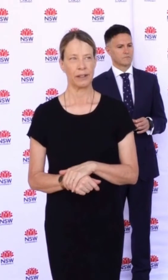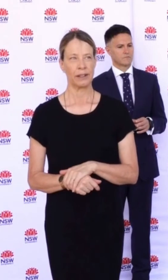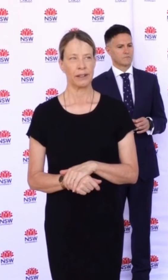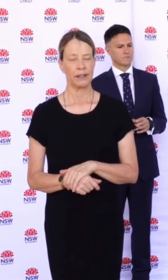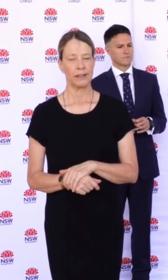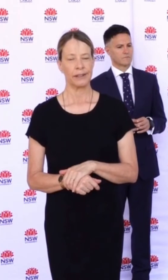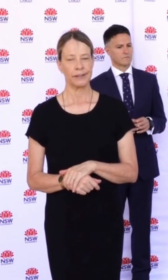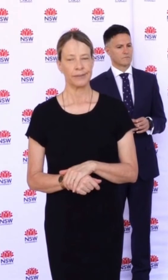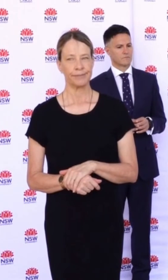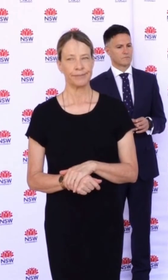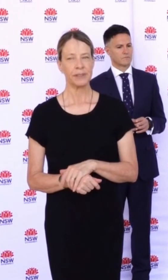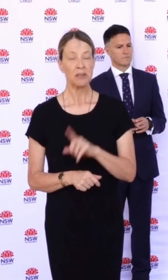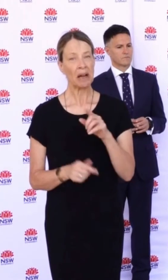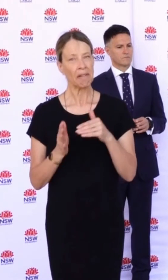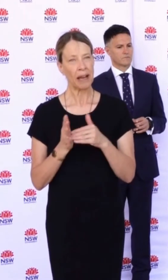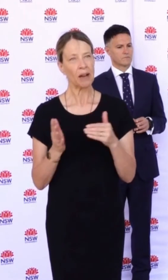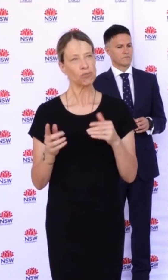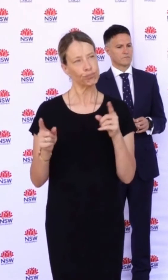the first